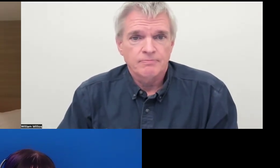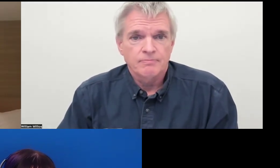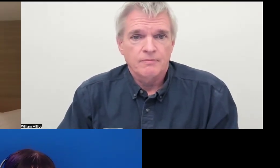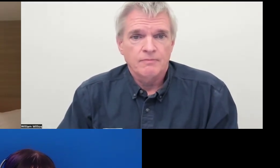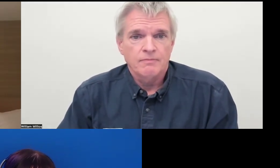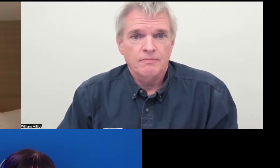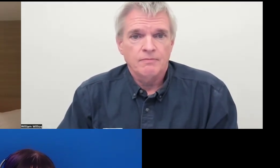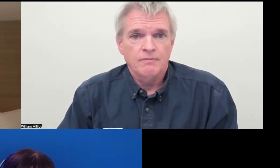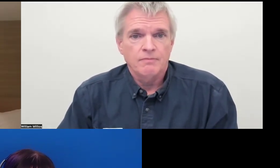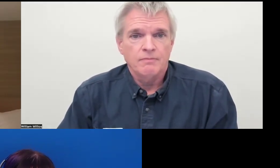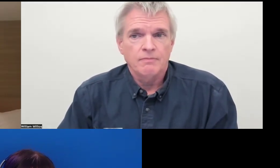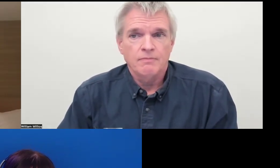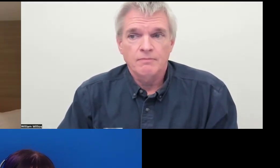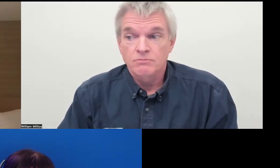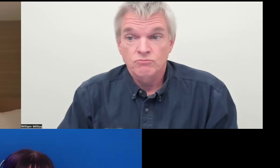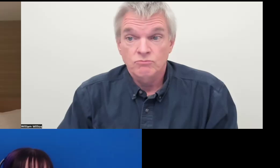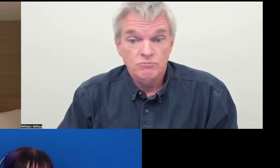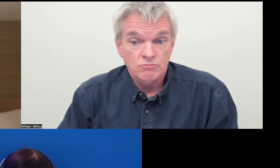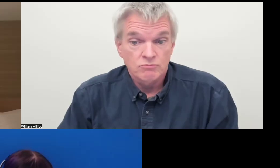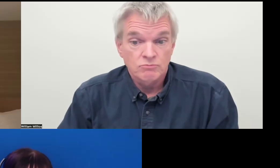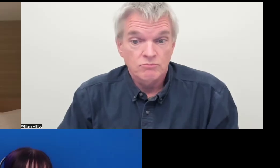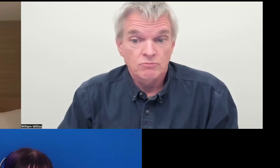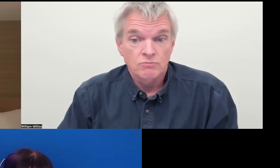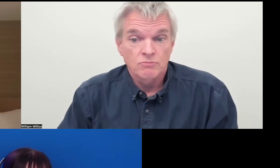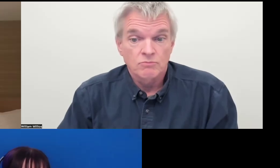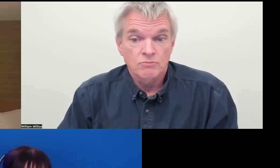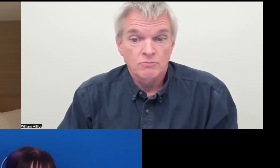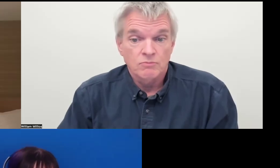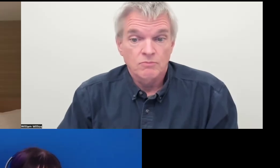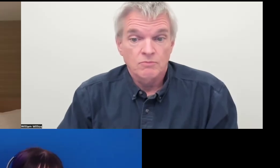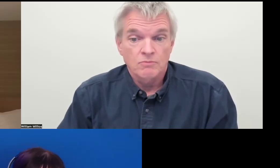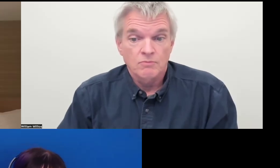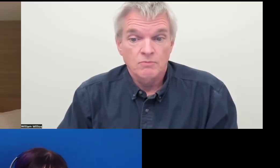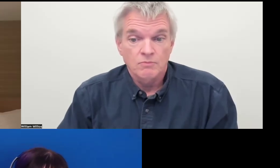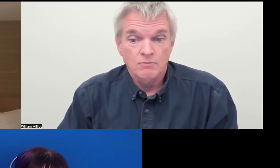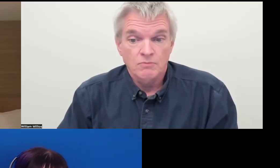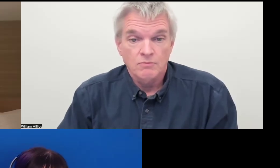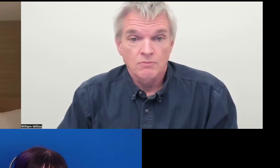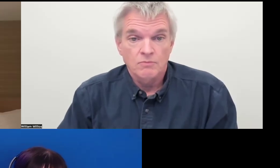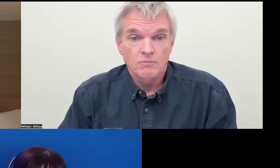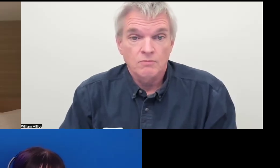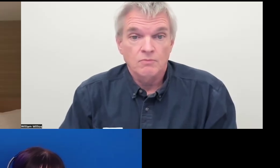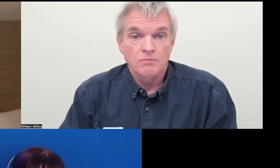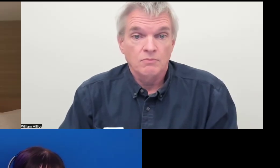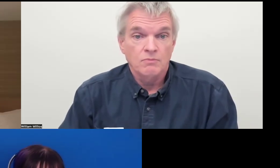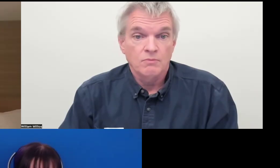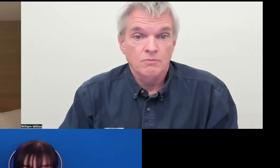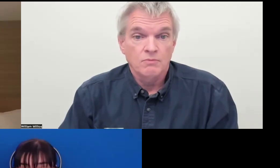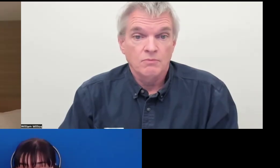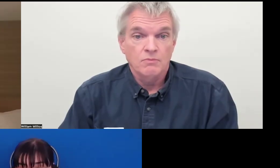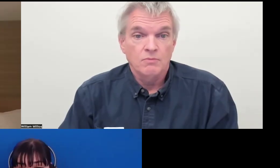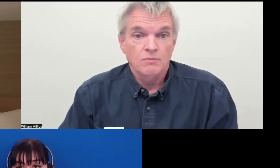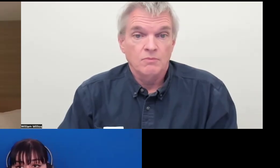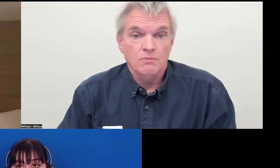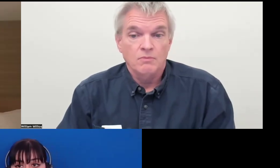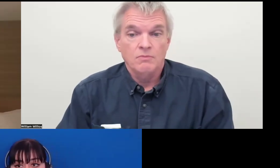And we can post Okay. them on YouTube for the community to be able to see. And we can post it on community for everyone to see. Okay, so the